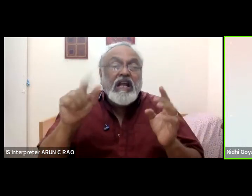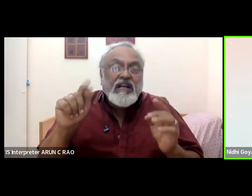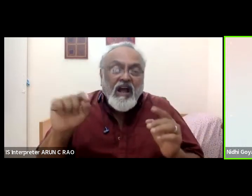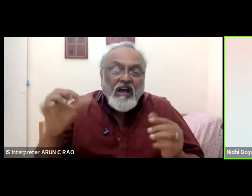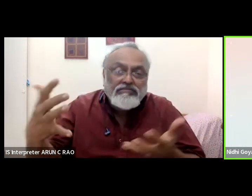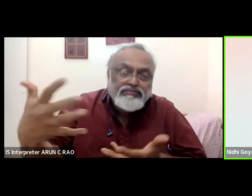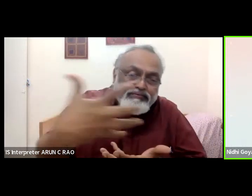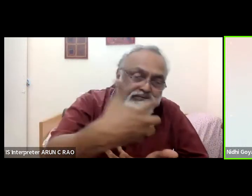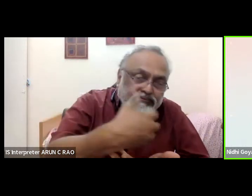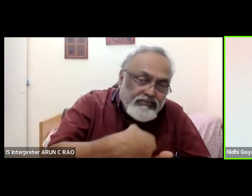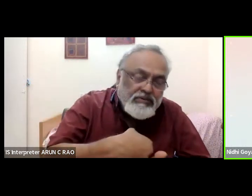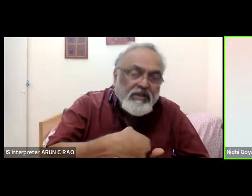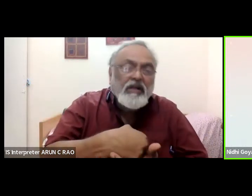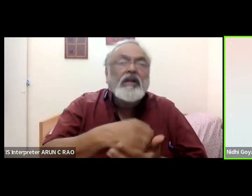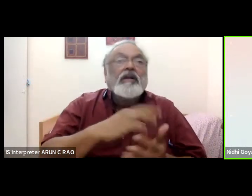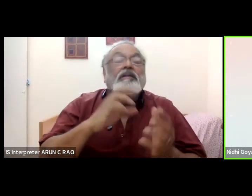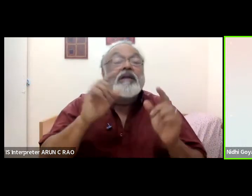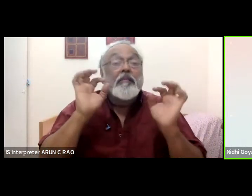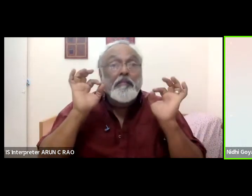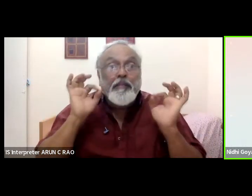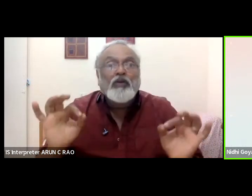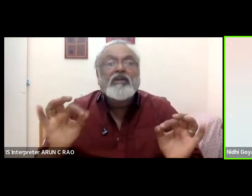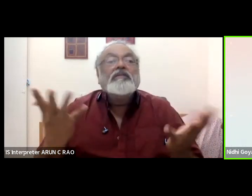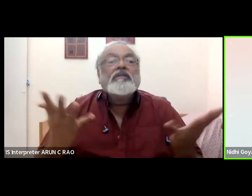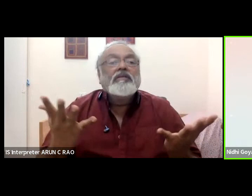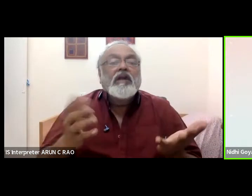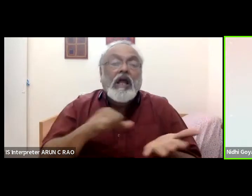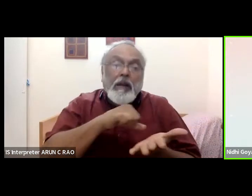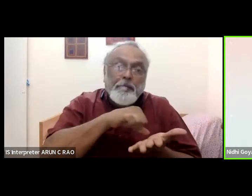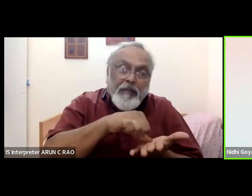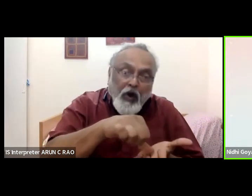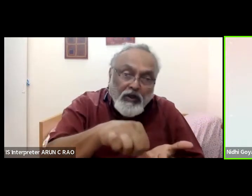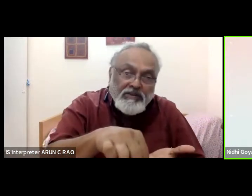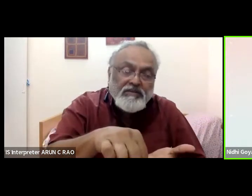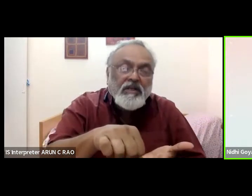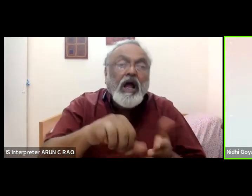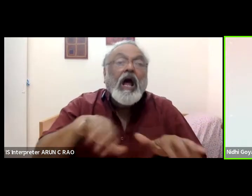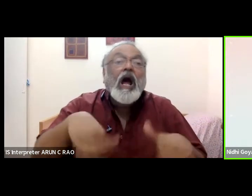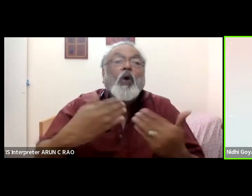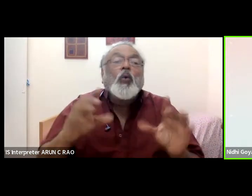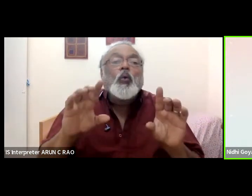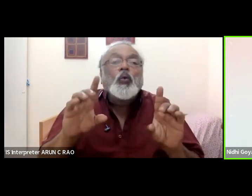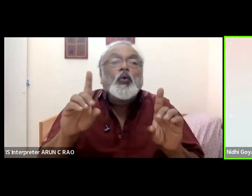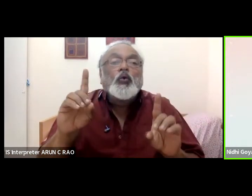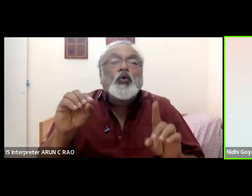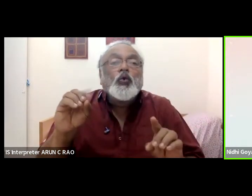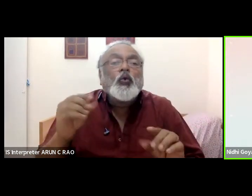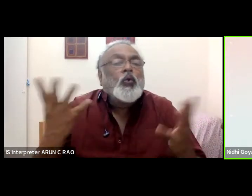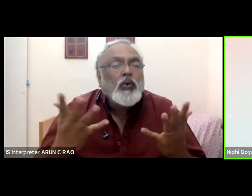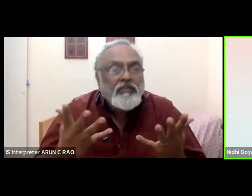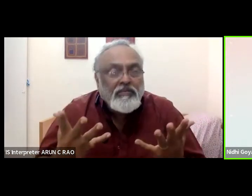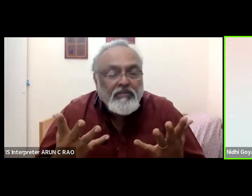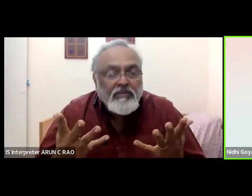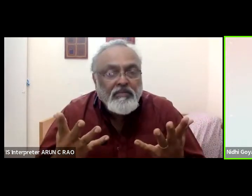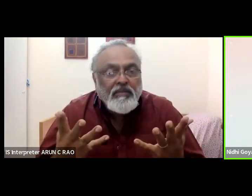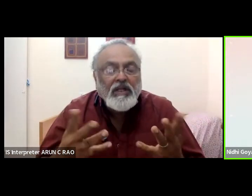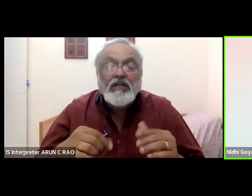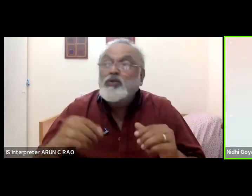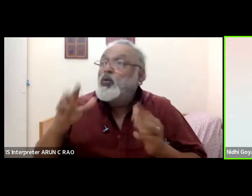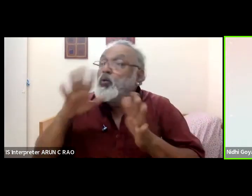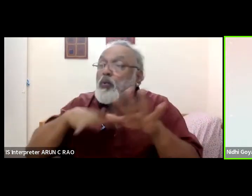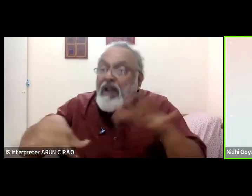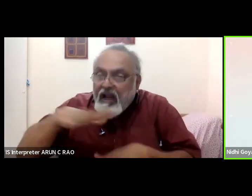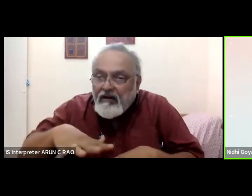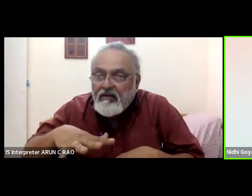about implementation or making the inclusion happen within open spaces, but with the planners and policy